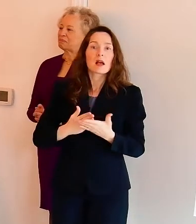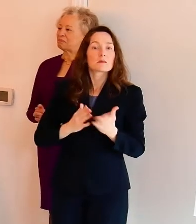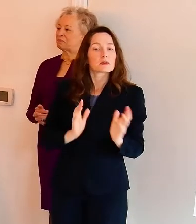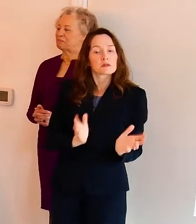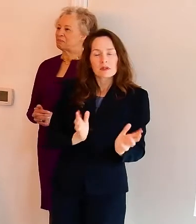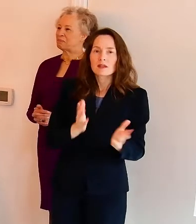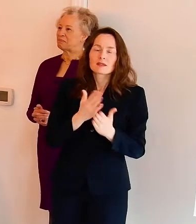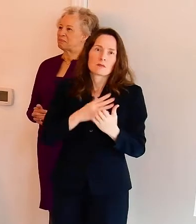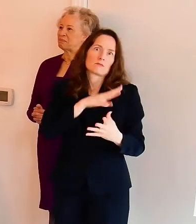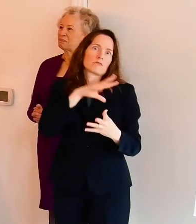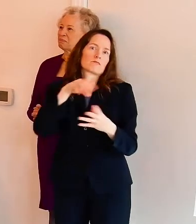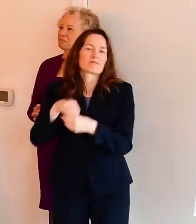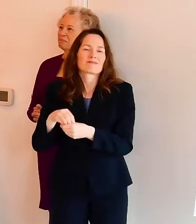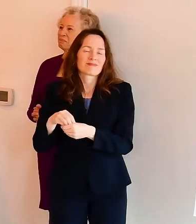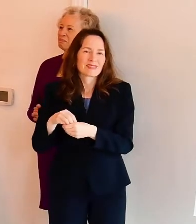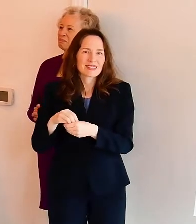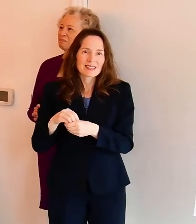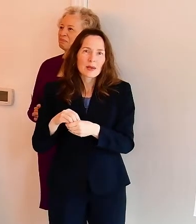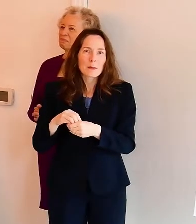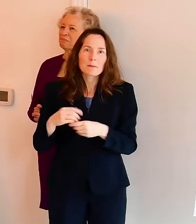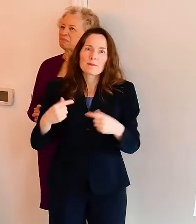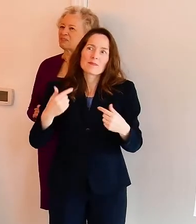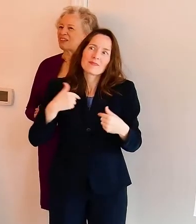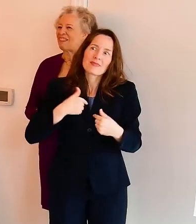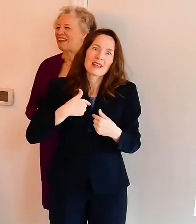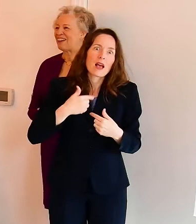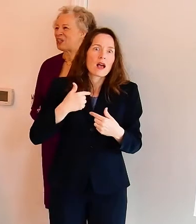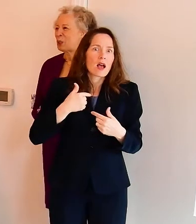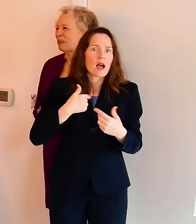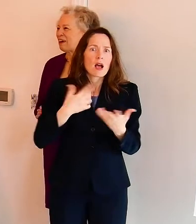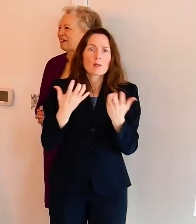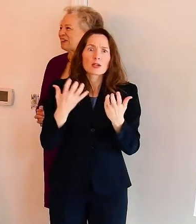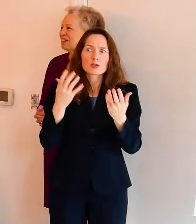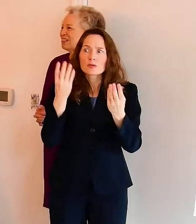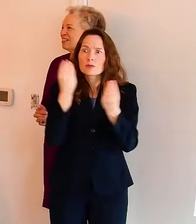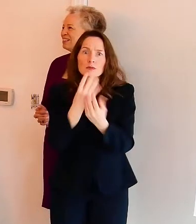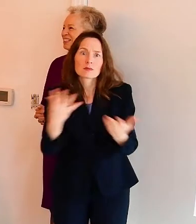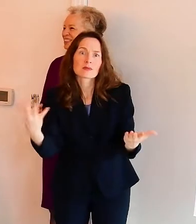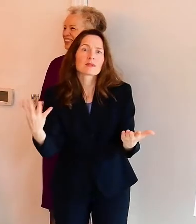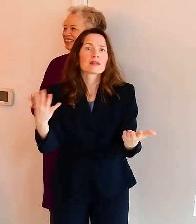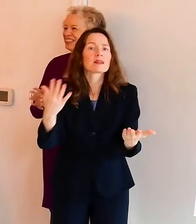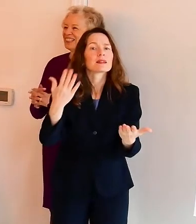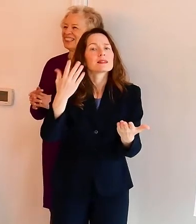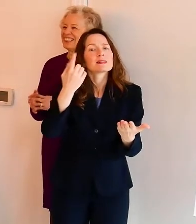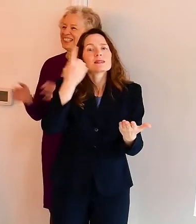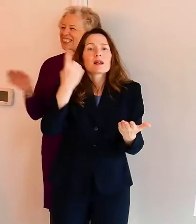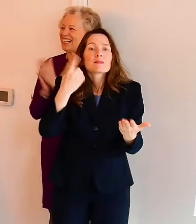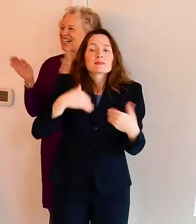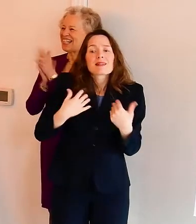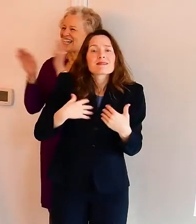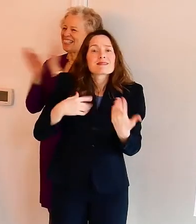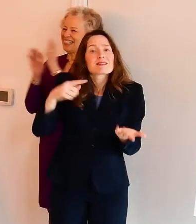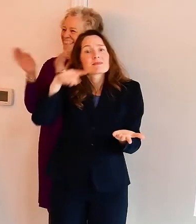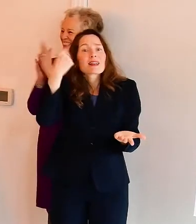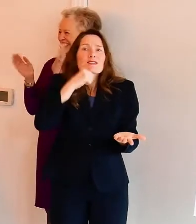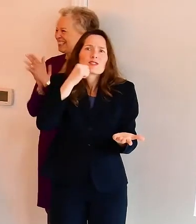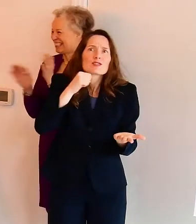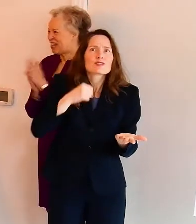other little Howard County awkward black girl seeing this and thinking, I can do my vision too. So thank you all so much.